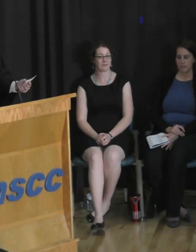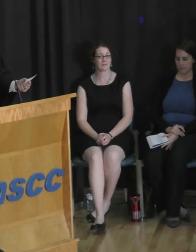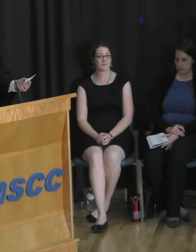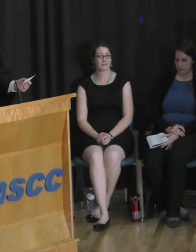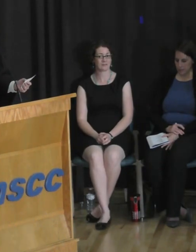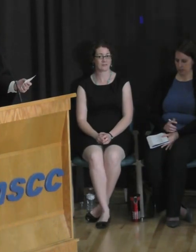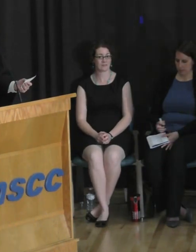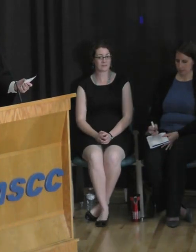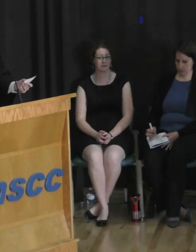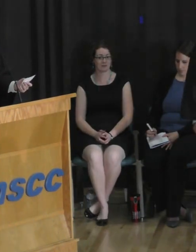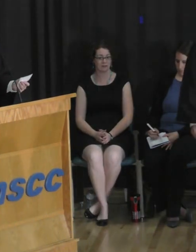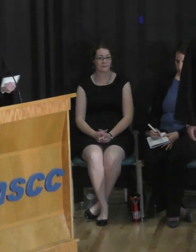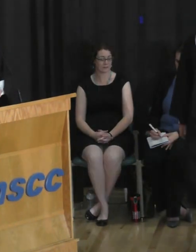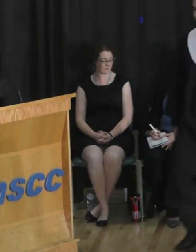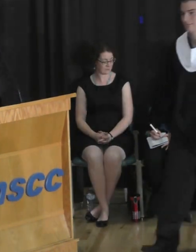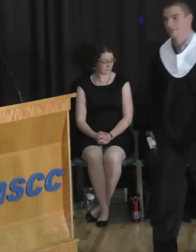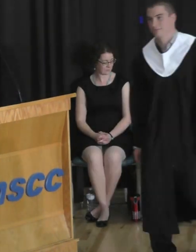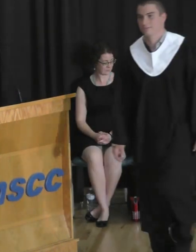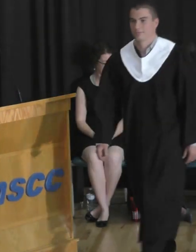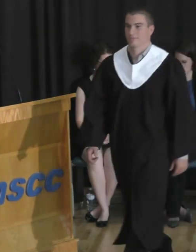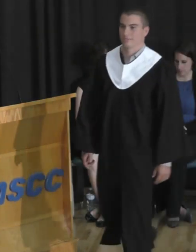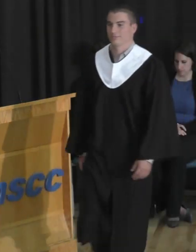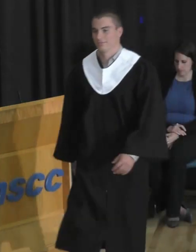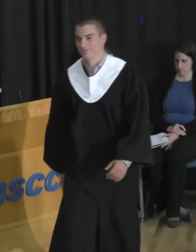Jacob Tatry, honors.